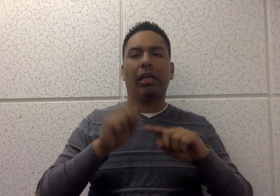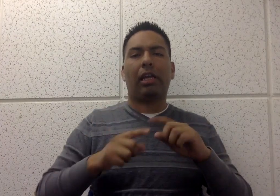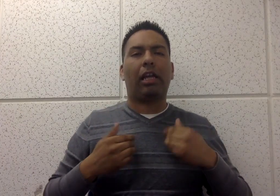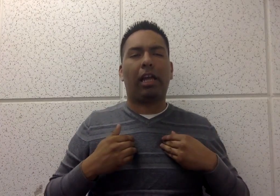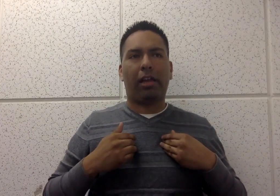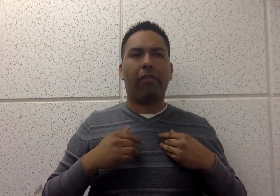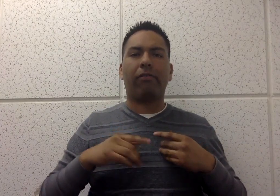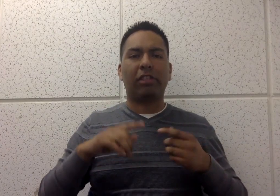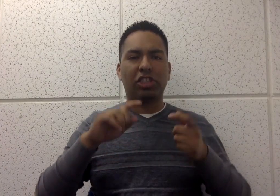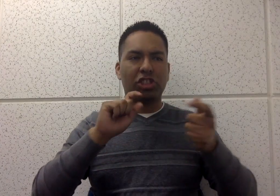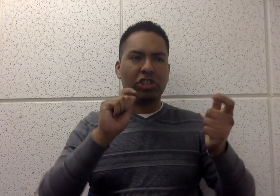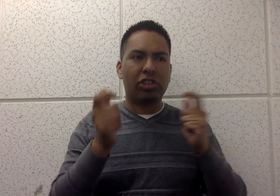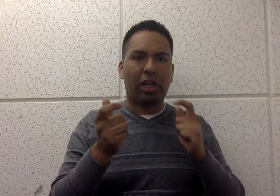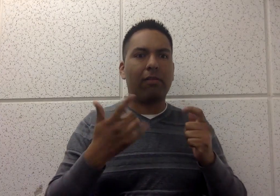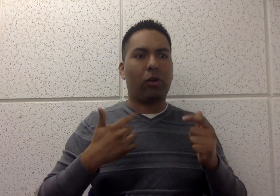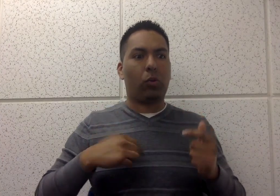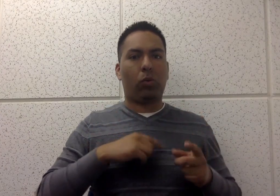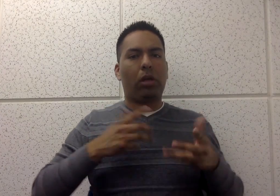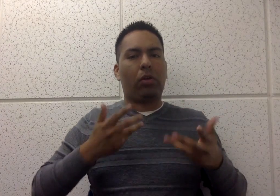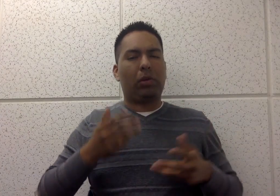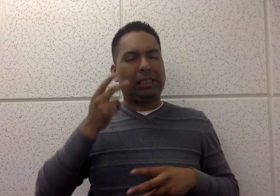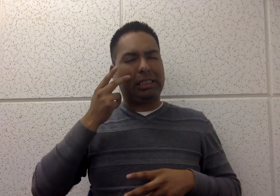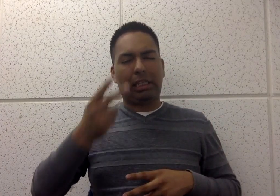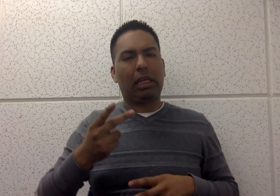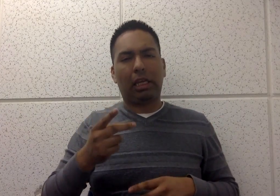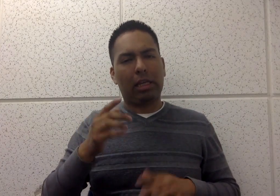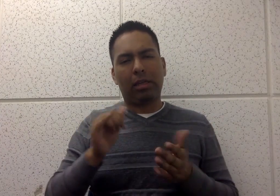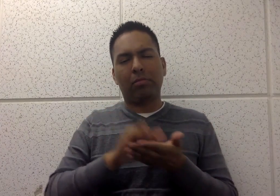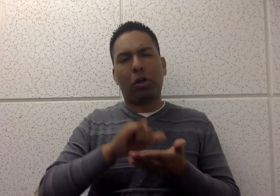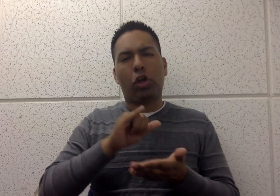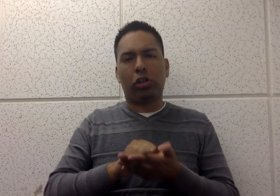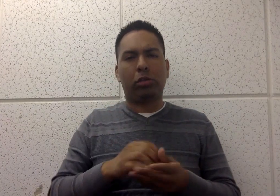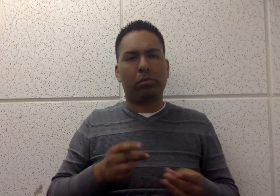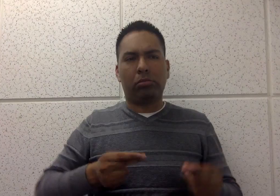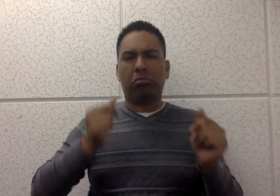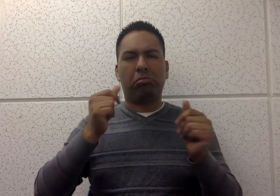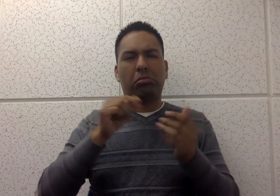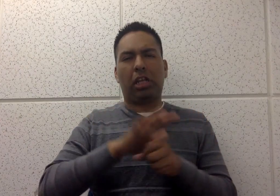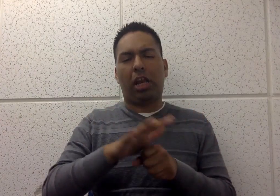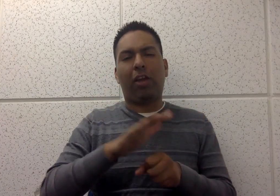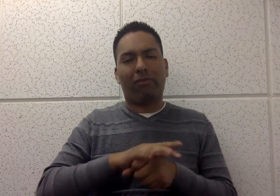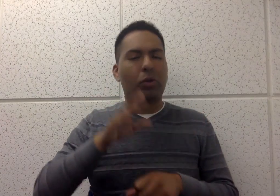see outside the nest. So that's one way we know that the queen isn't directing the behavior of the colony.